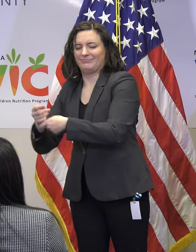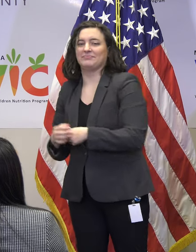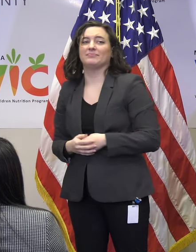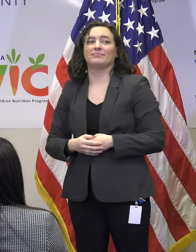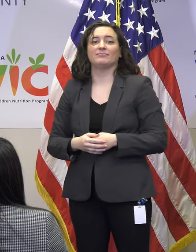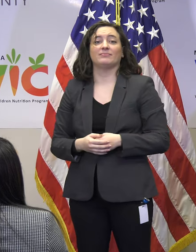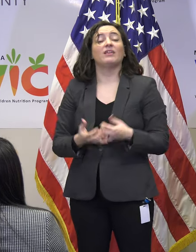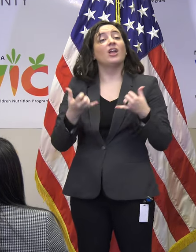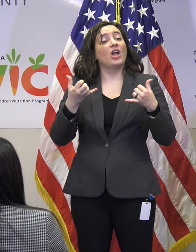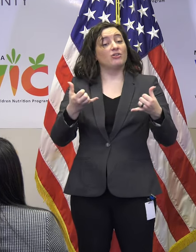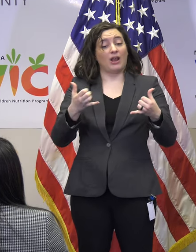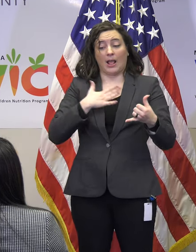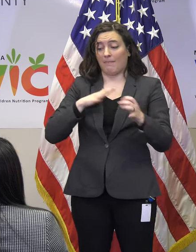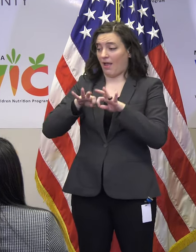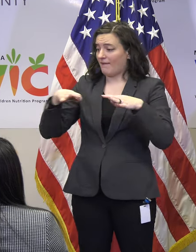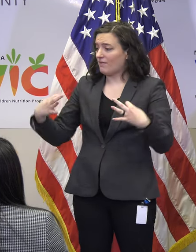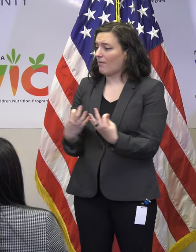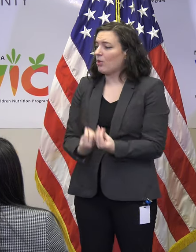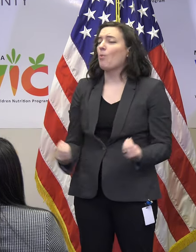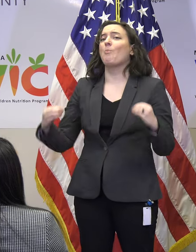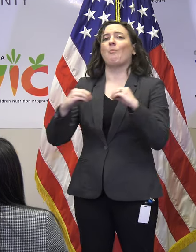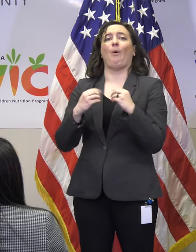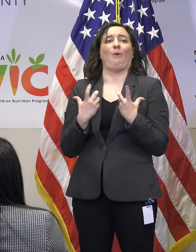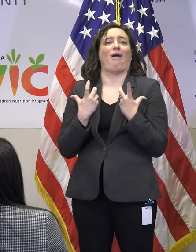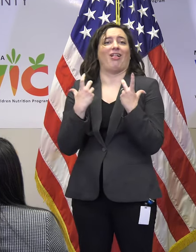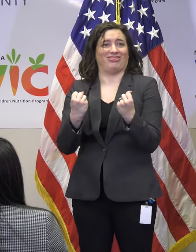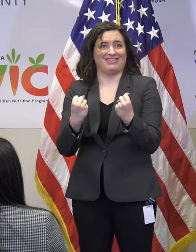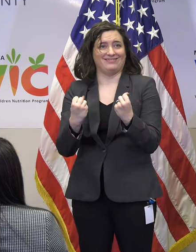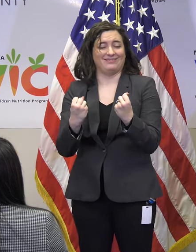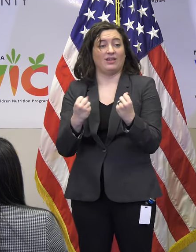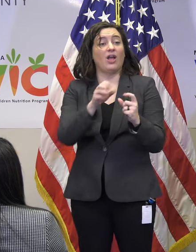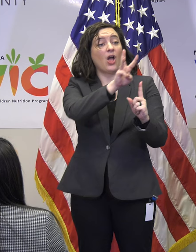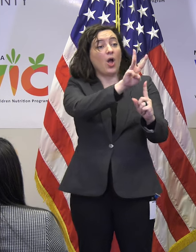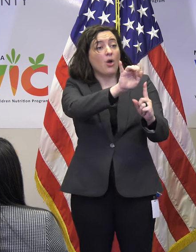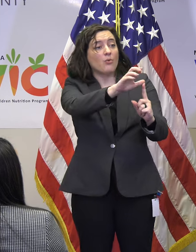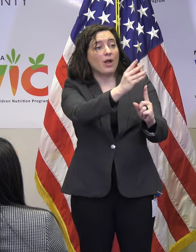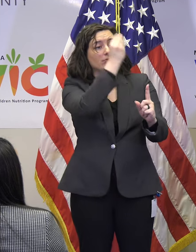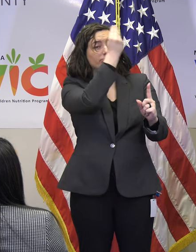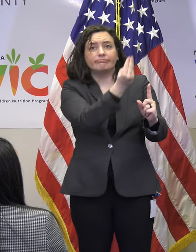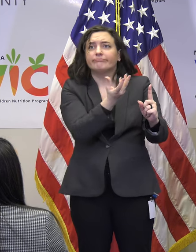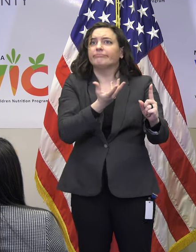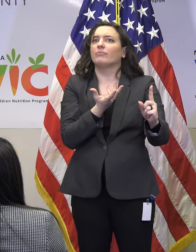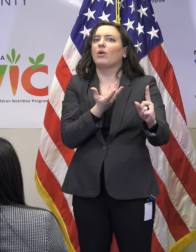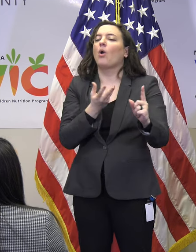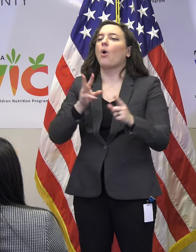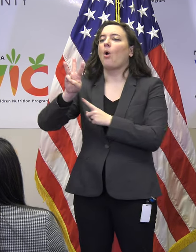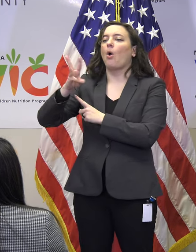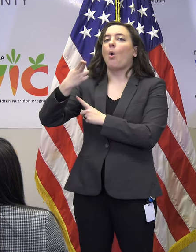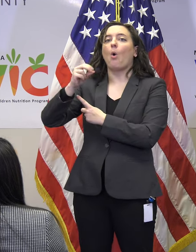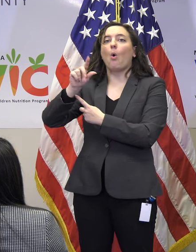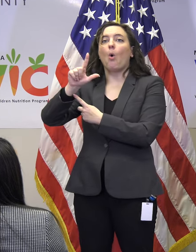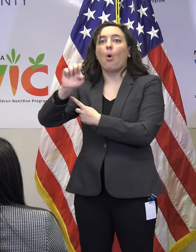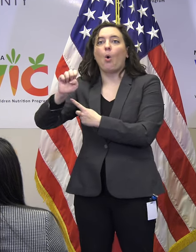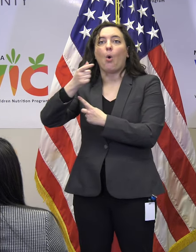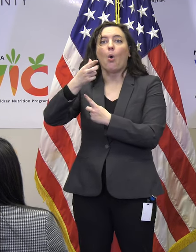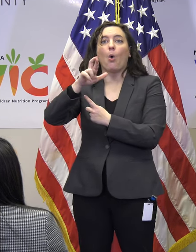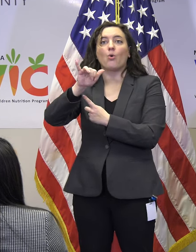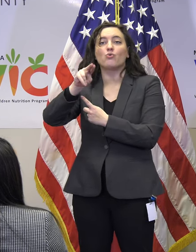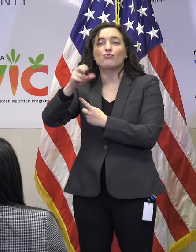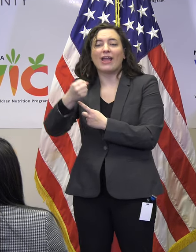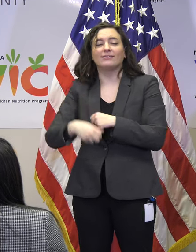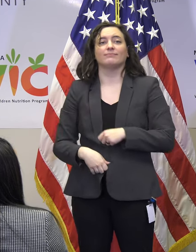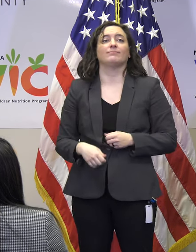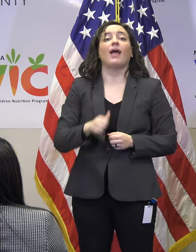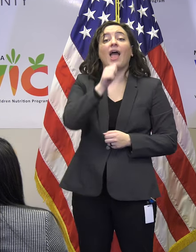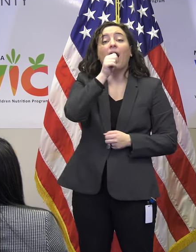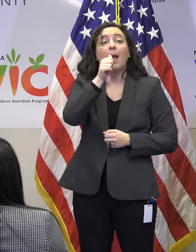healthier today because of WIC. For example, WIC introduced us to different foods such as whole grains and peanut butter and low sugar cereal, which